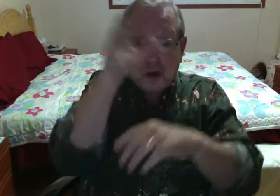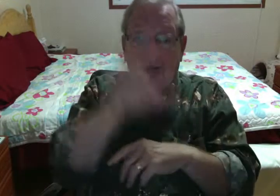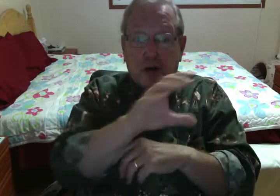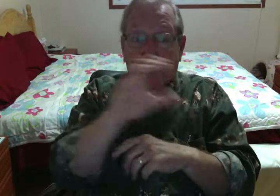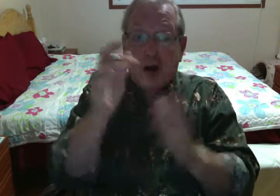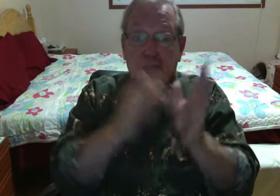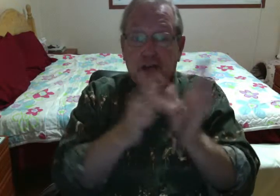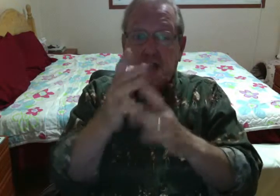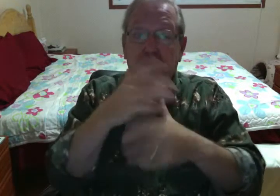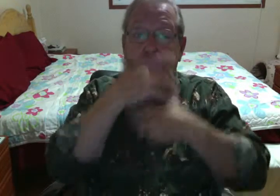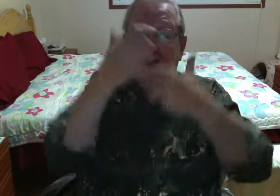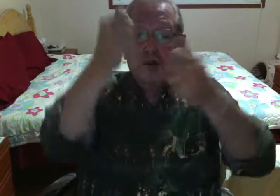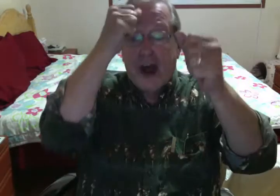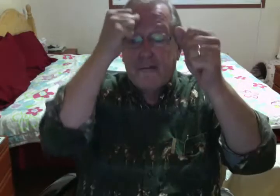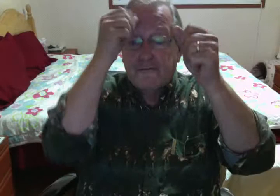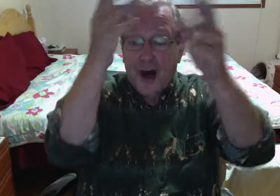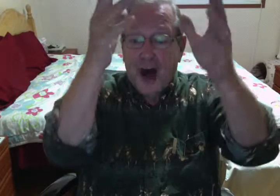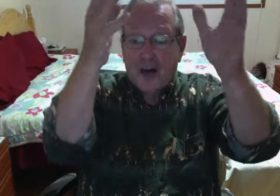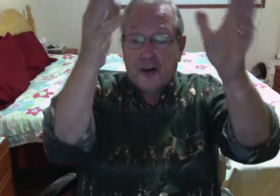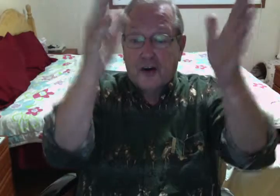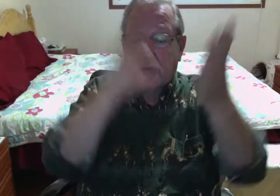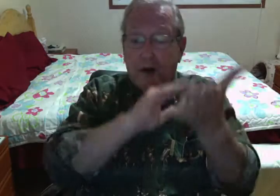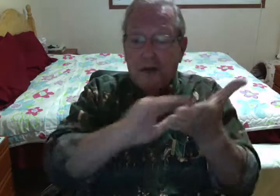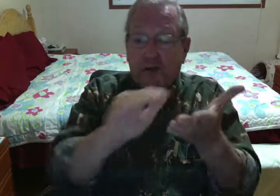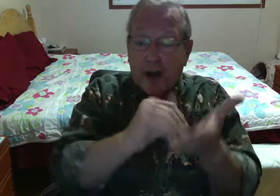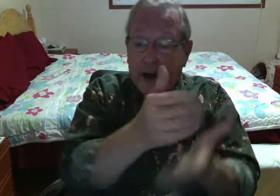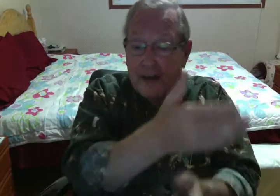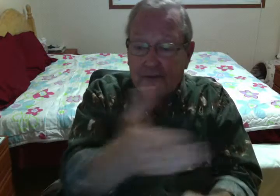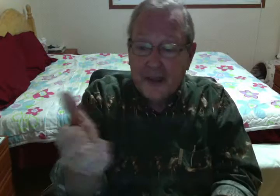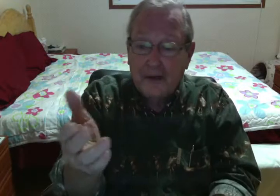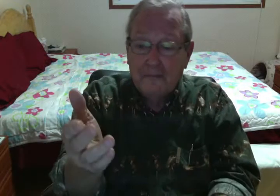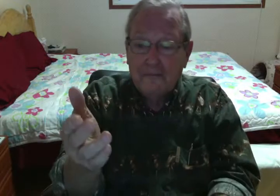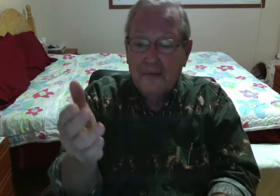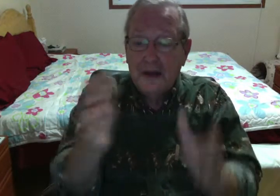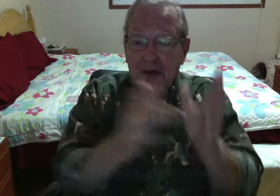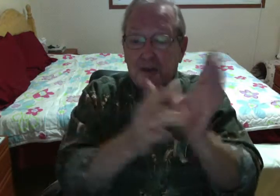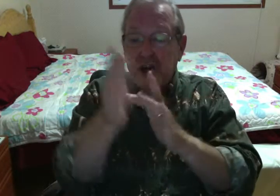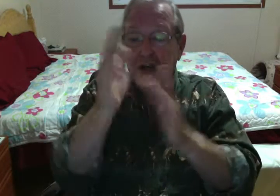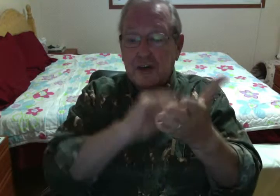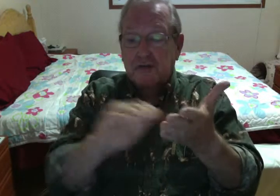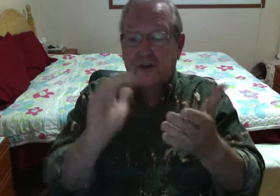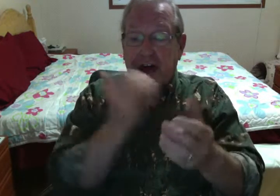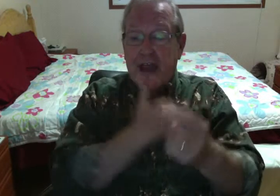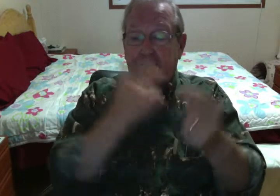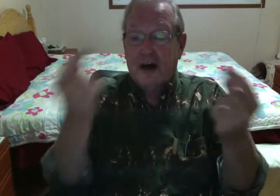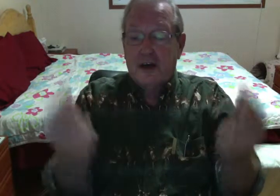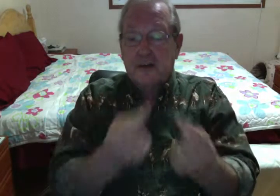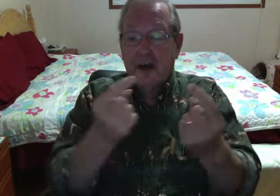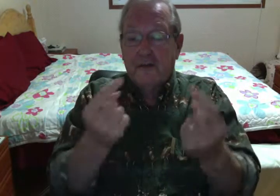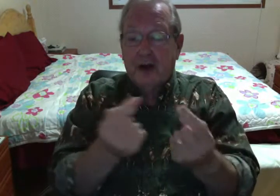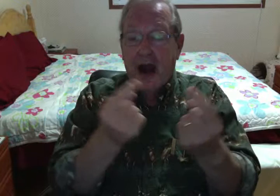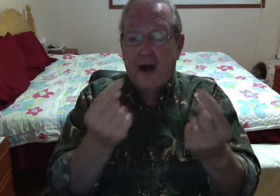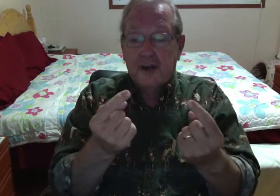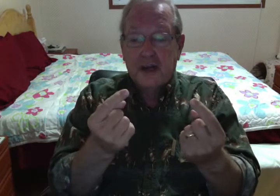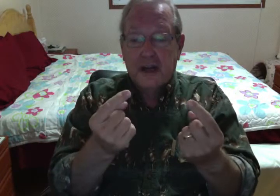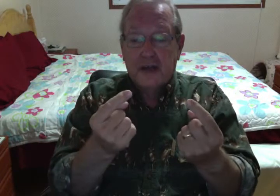on the cross that Jesus cried, Father, forgive them. Jesus forgave us for our sins.